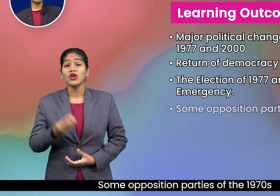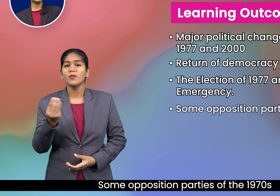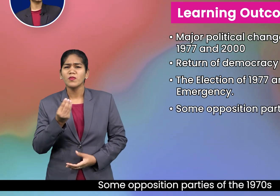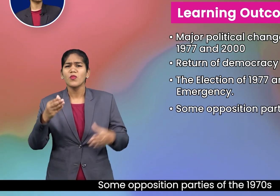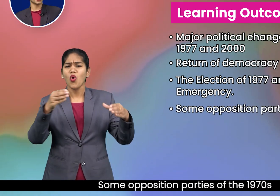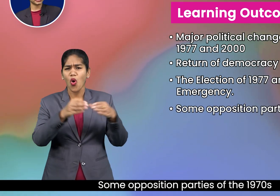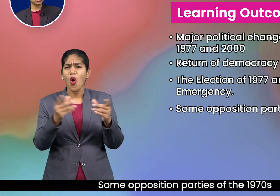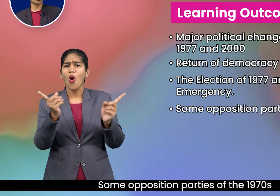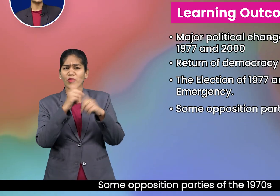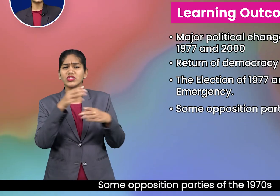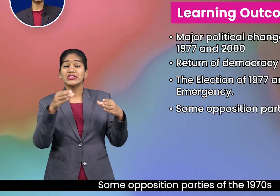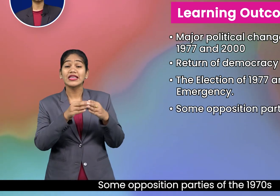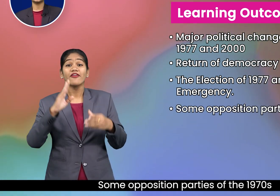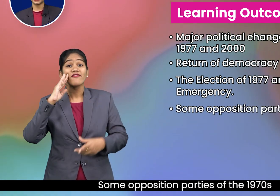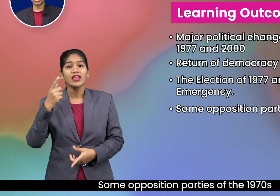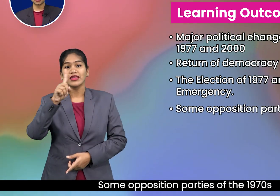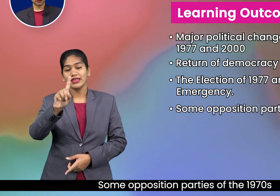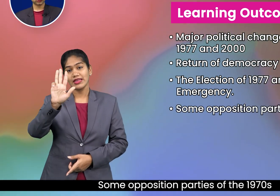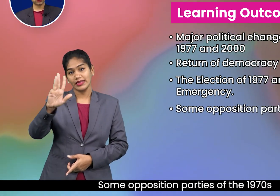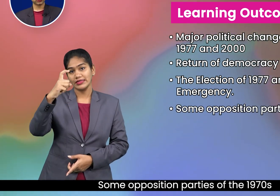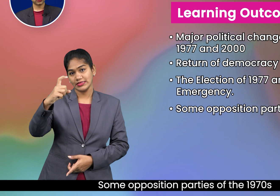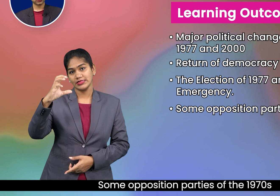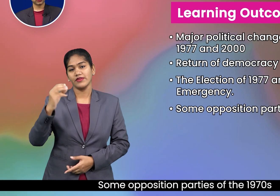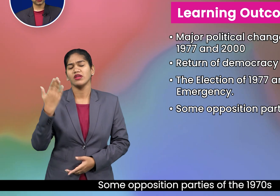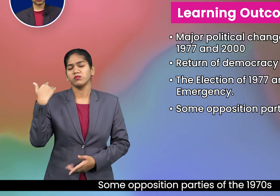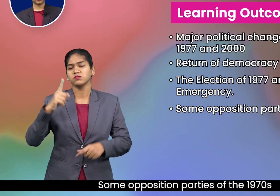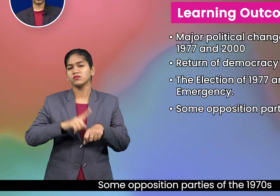Some opposition parties of the 1970s.